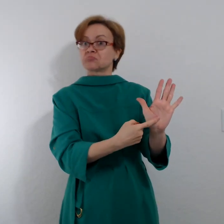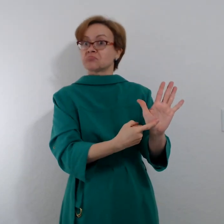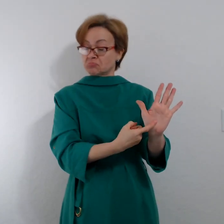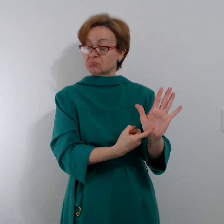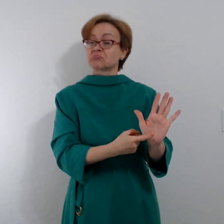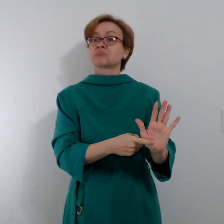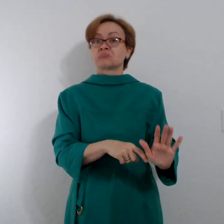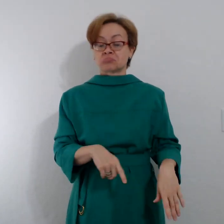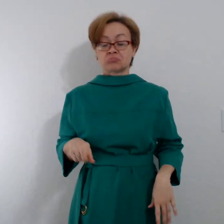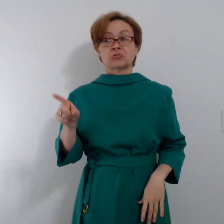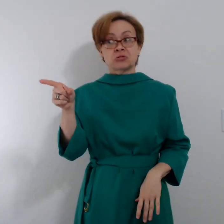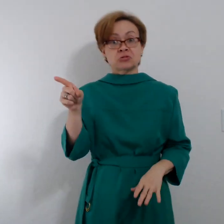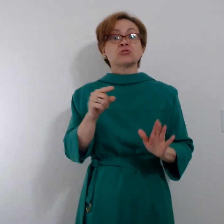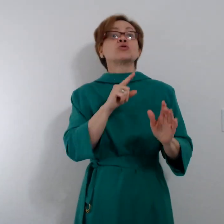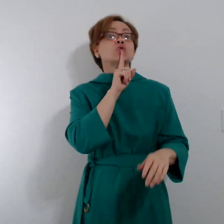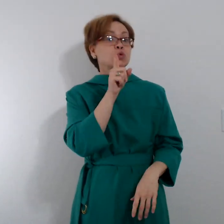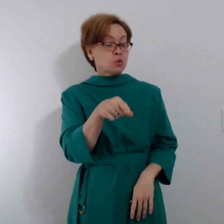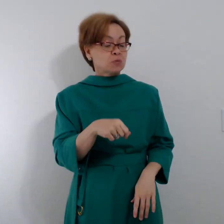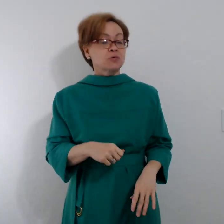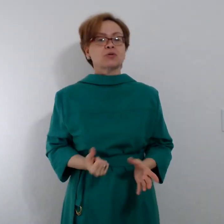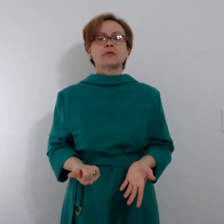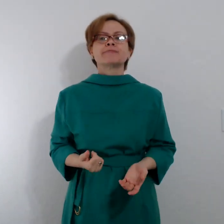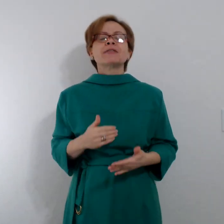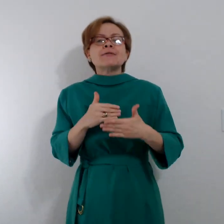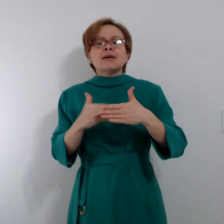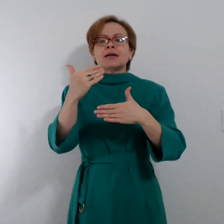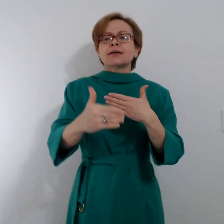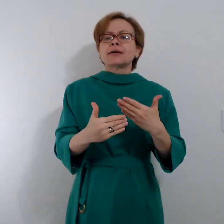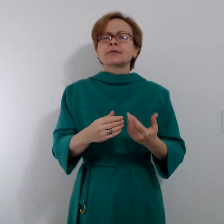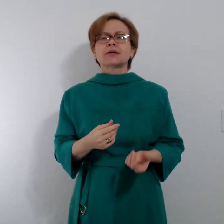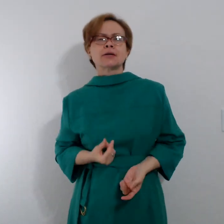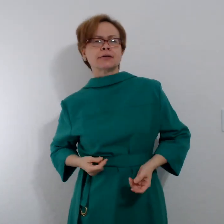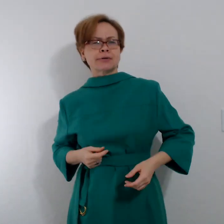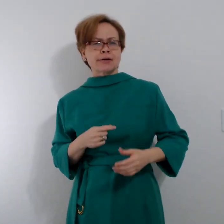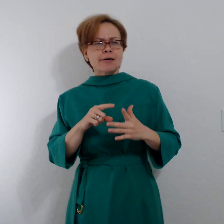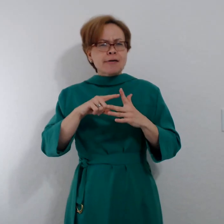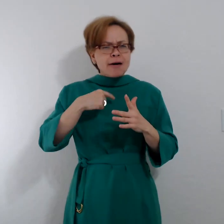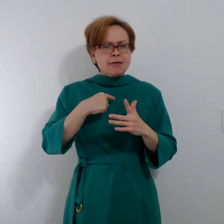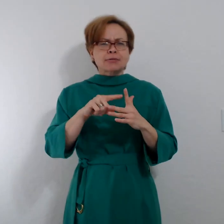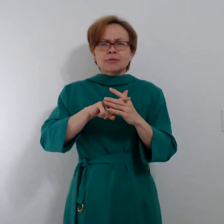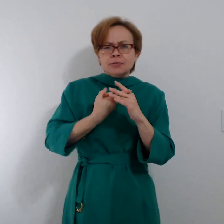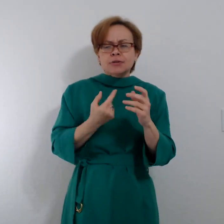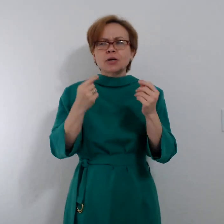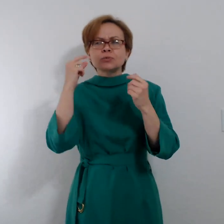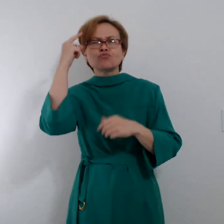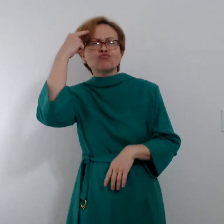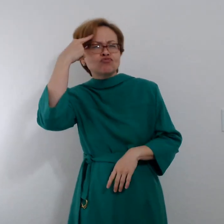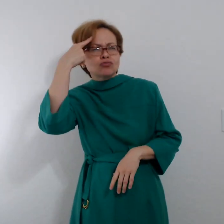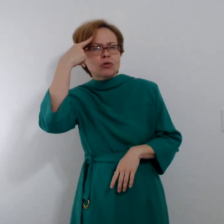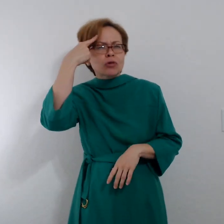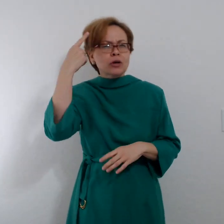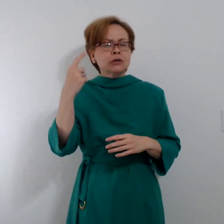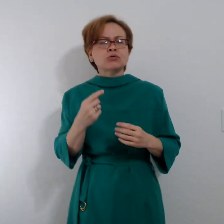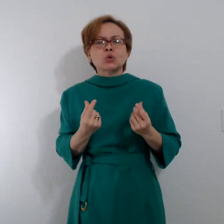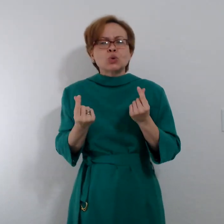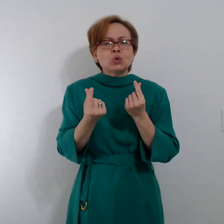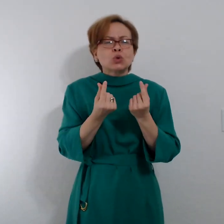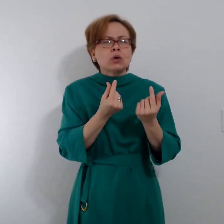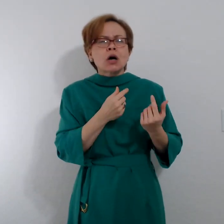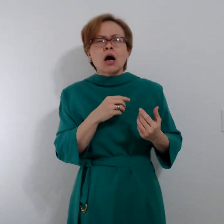long I could go without breathing, like how long I could survive with nothing, not even air. I didn't